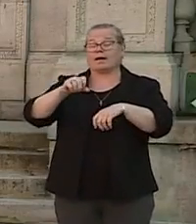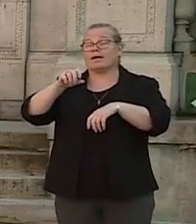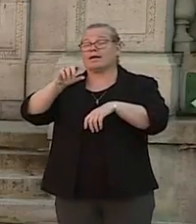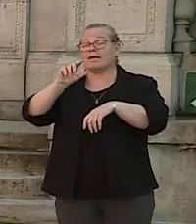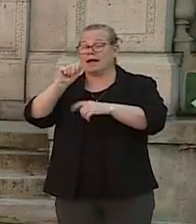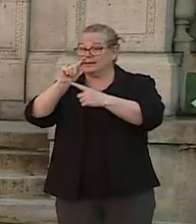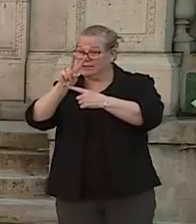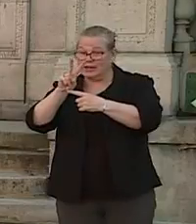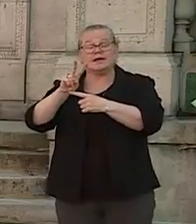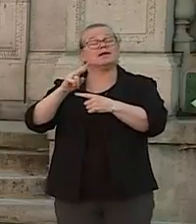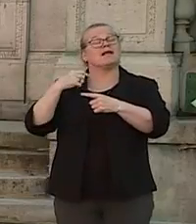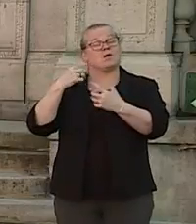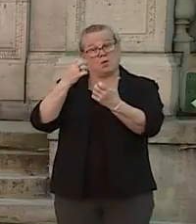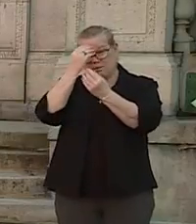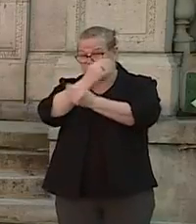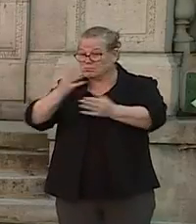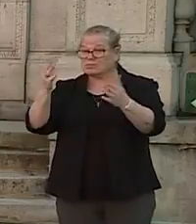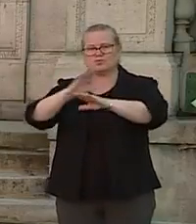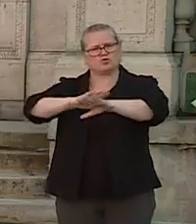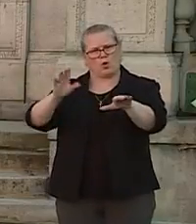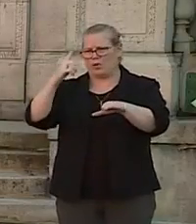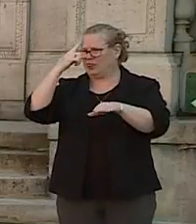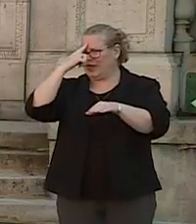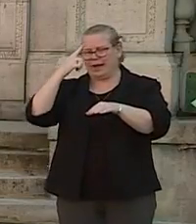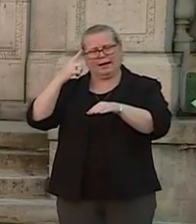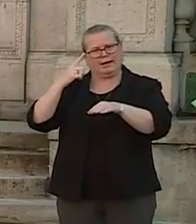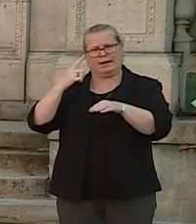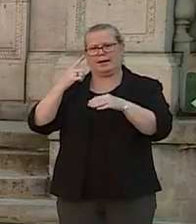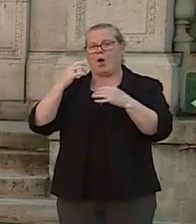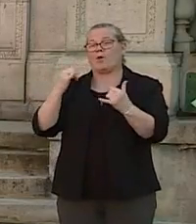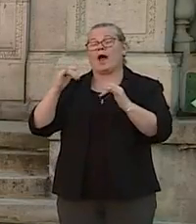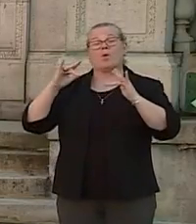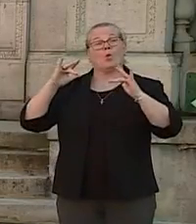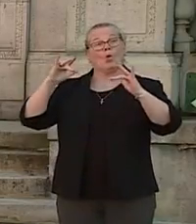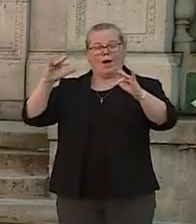very clear that nobody should think that you can come and do that without consequence in Hartford right now.